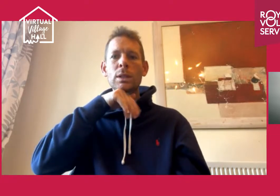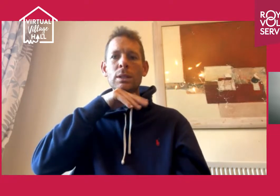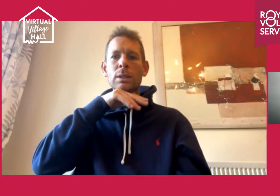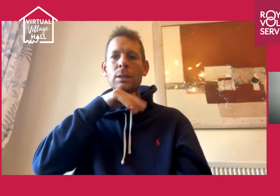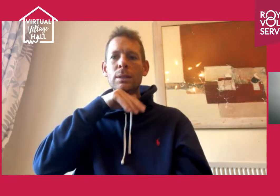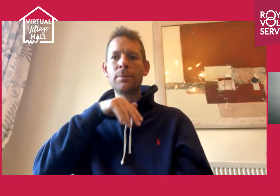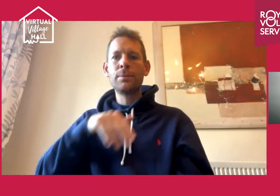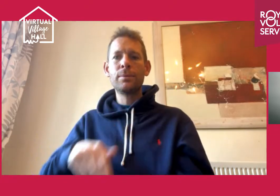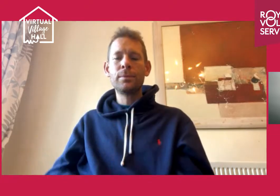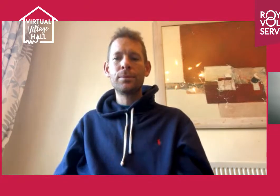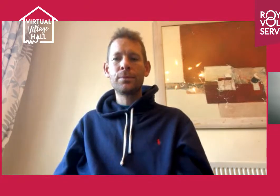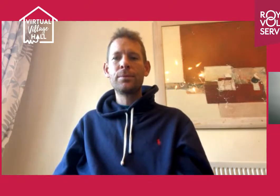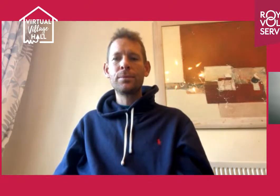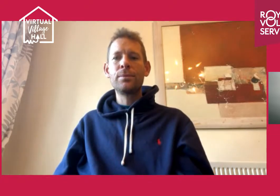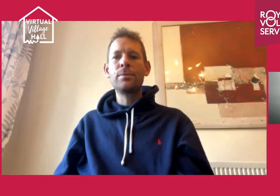And that's a sign for goats.